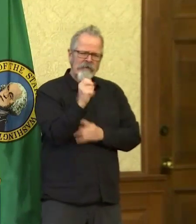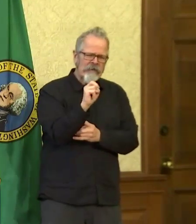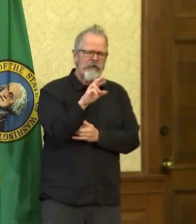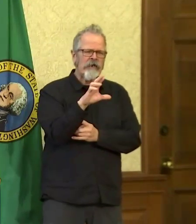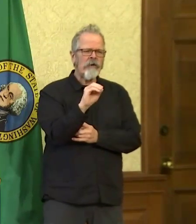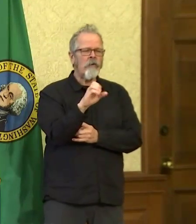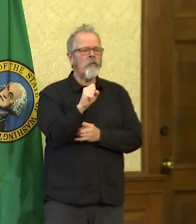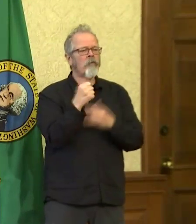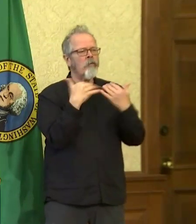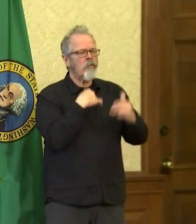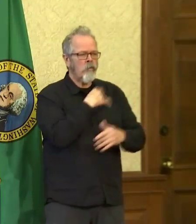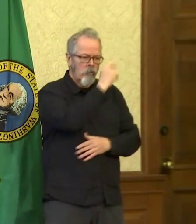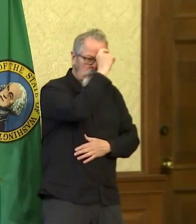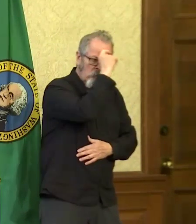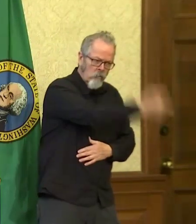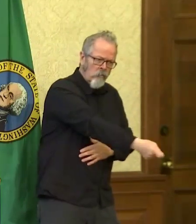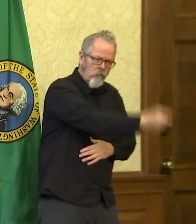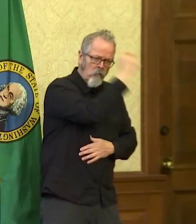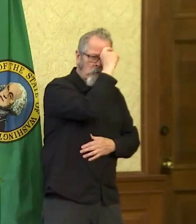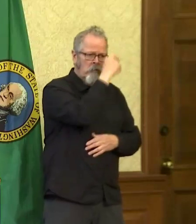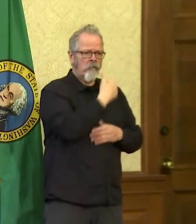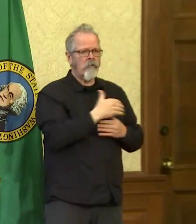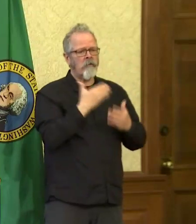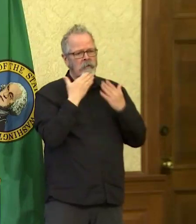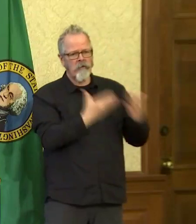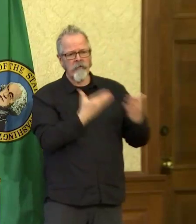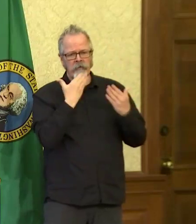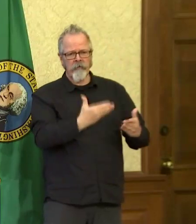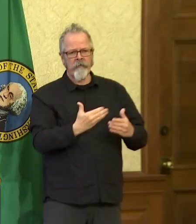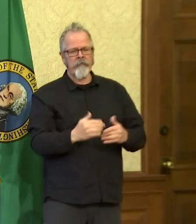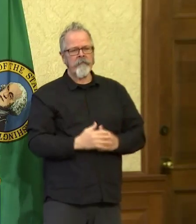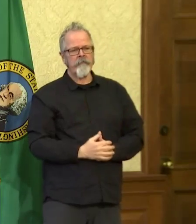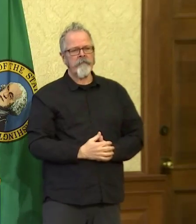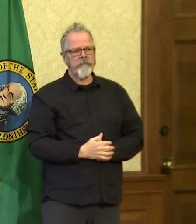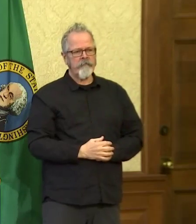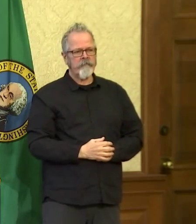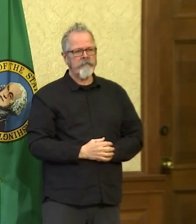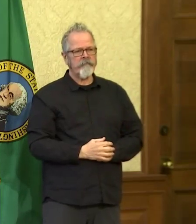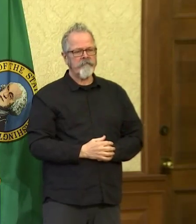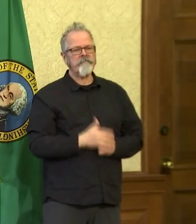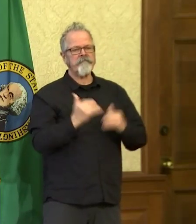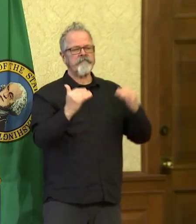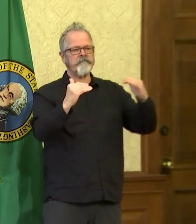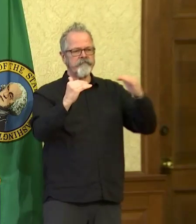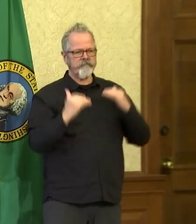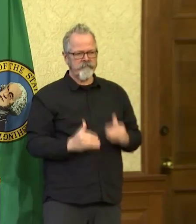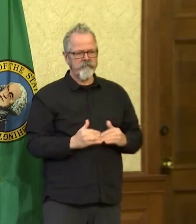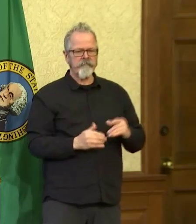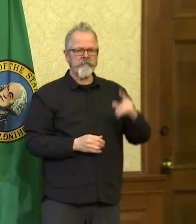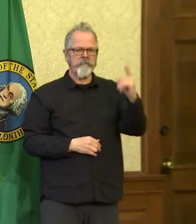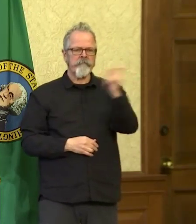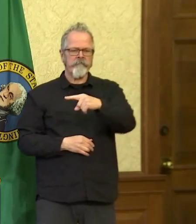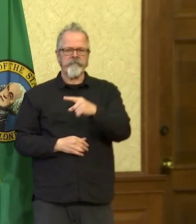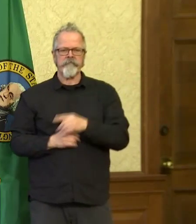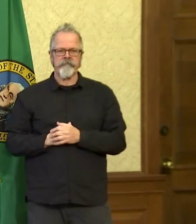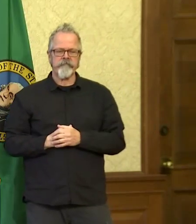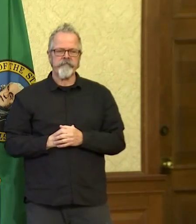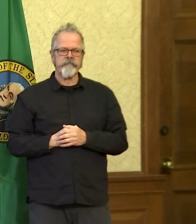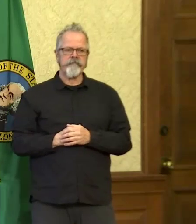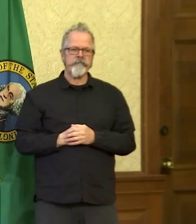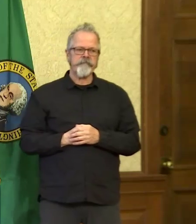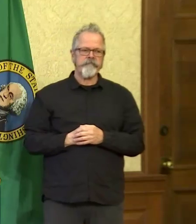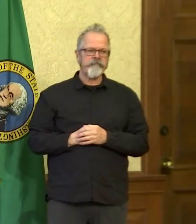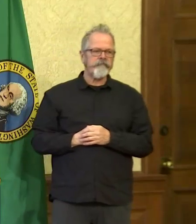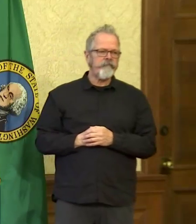you today. As you're working with these industries to open back up in a safe way, if the outbreak starts to go